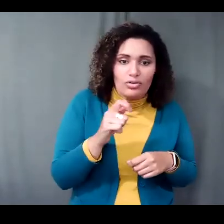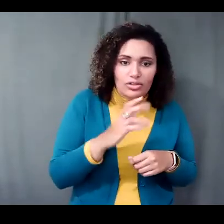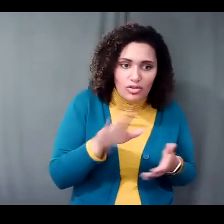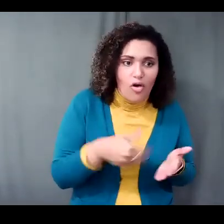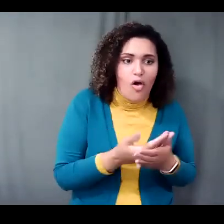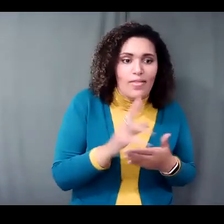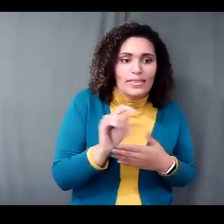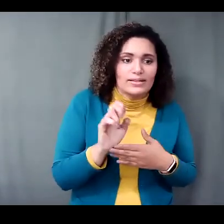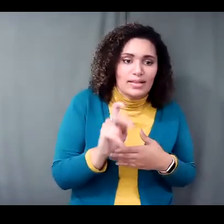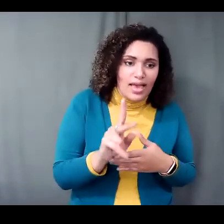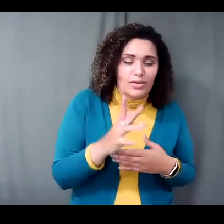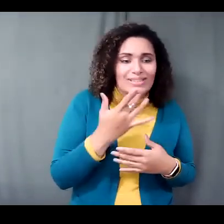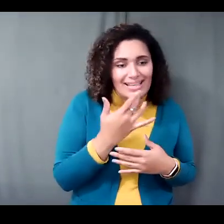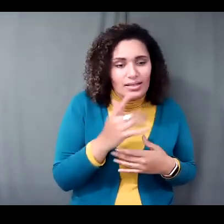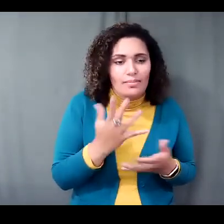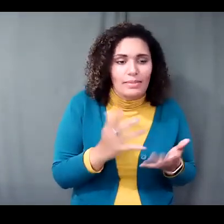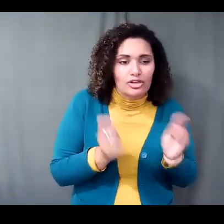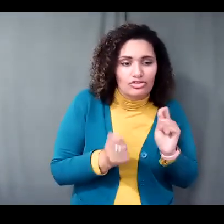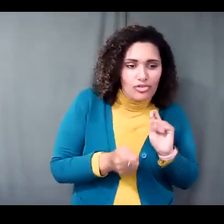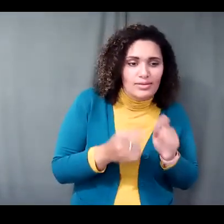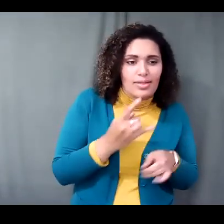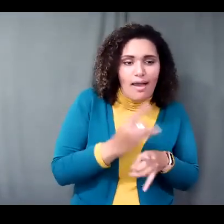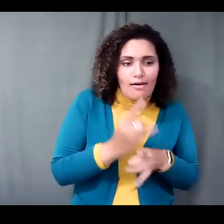huge lot of it, and